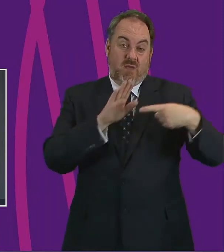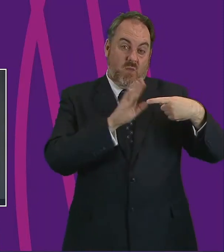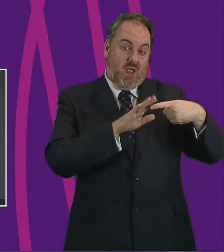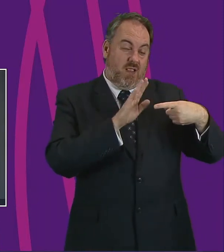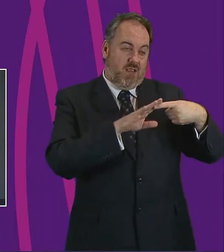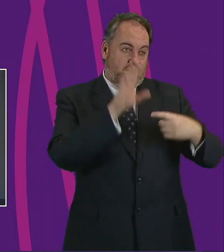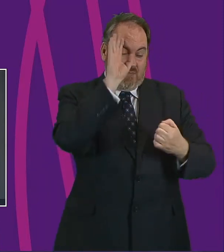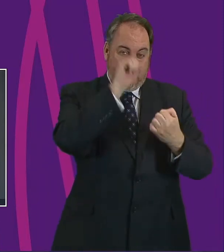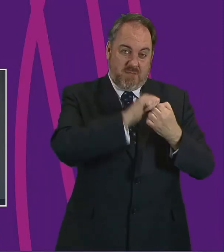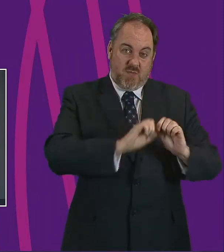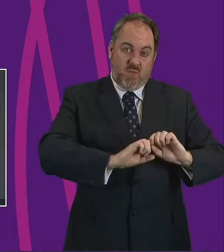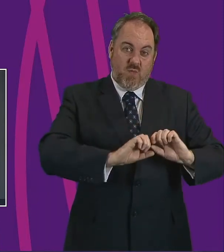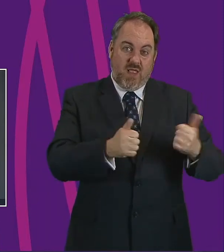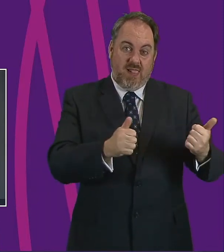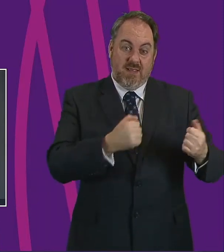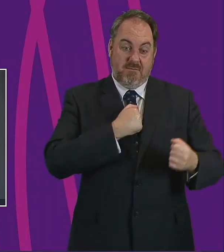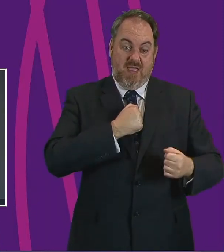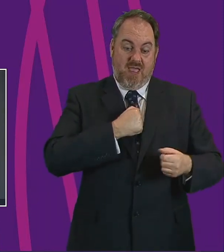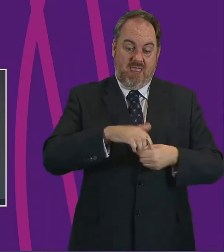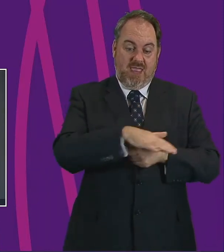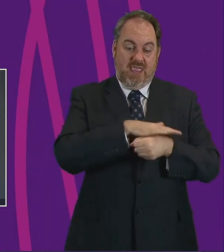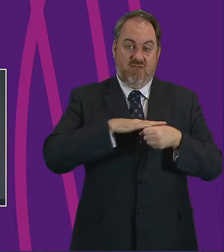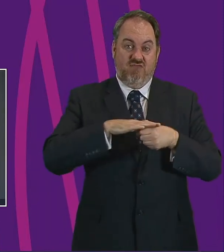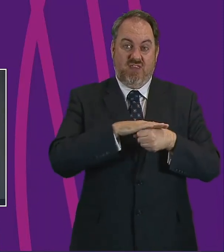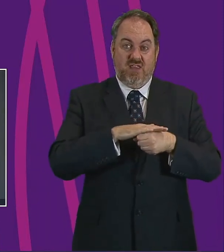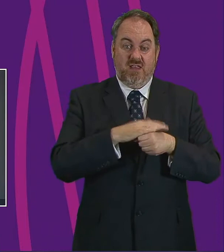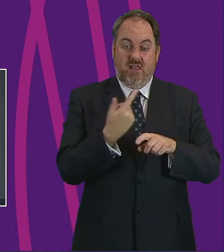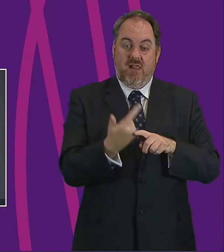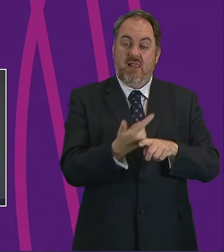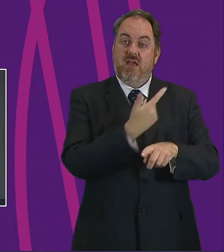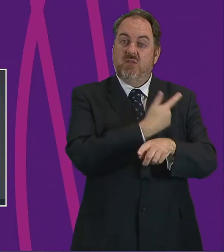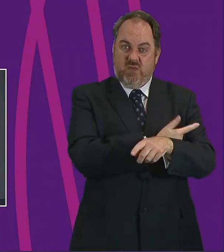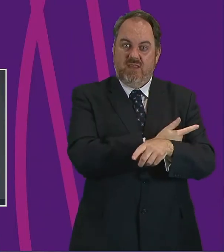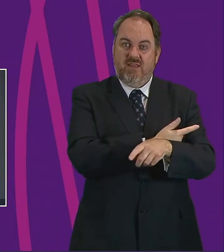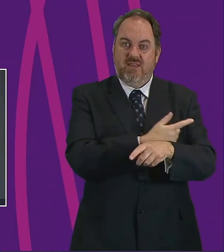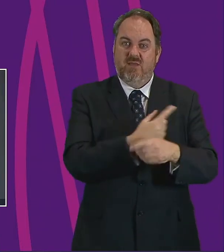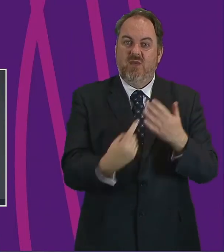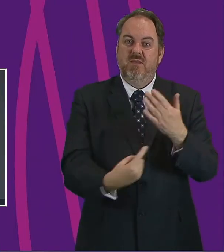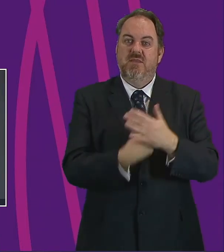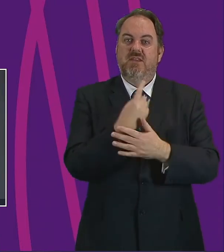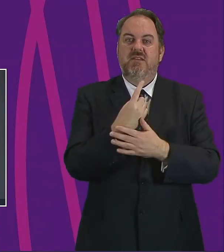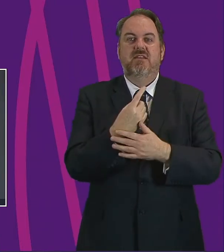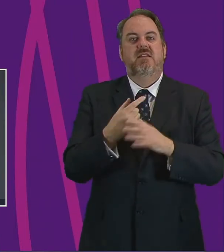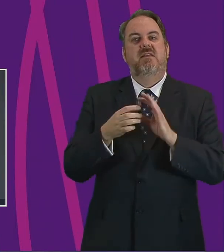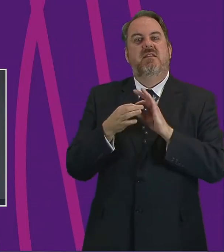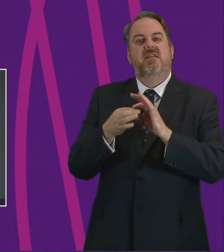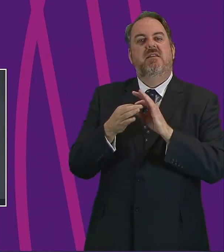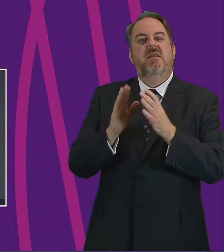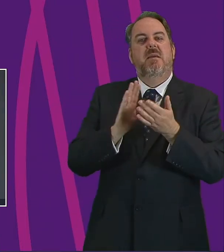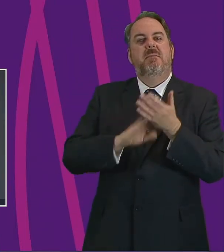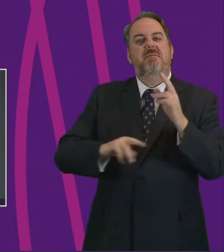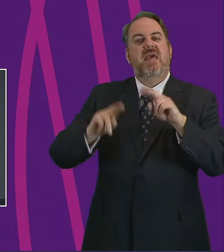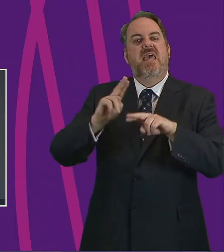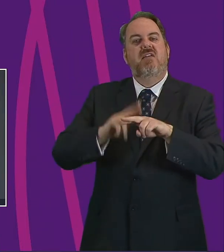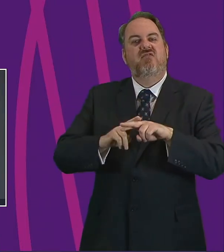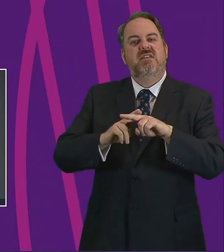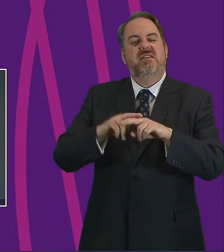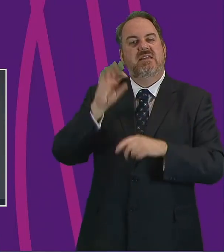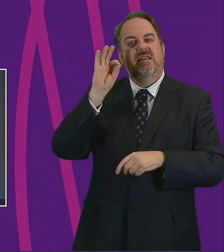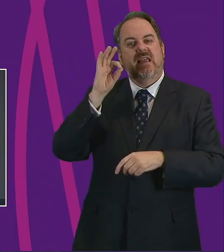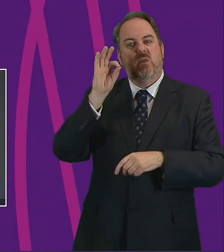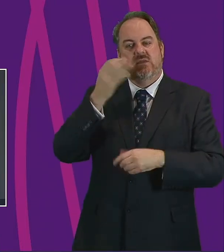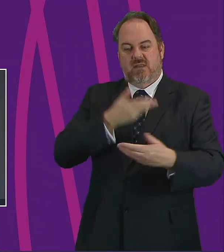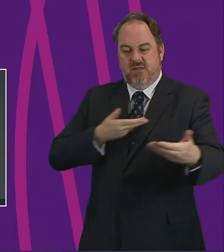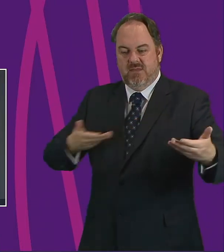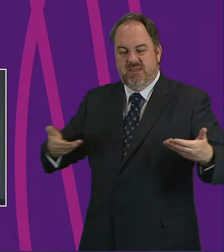touch with a school in my own constituency just last week through a parent council discussion, and the volume